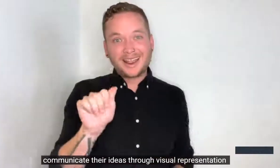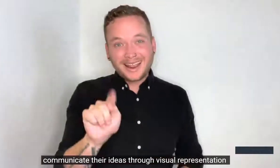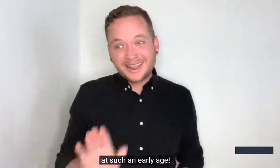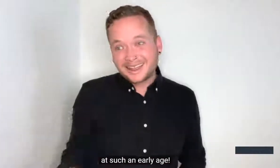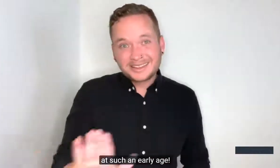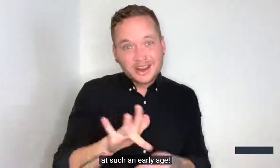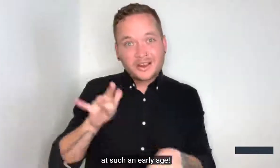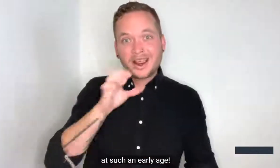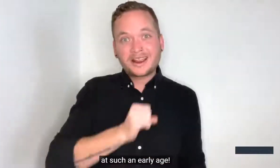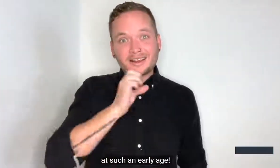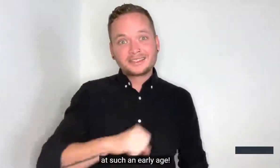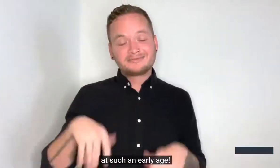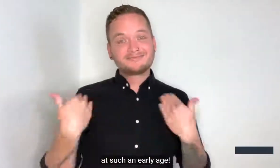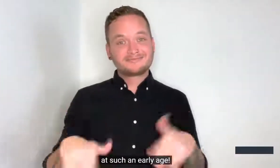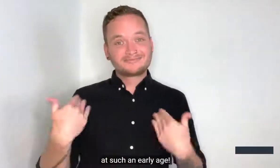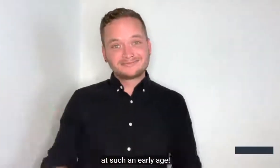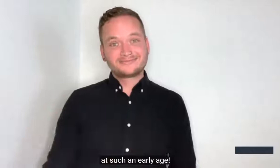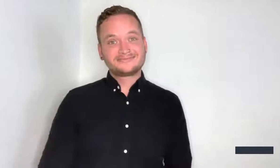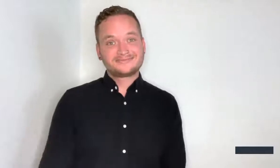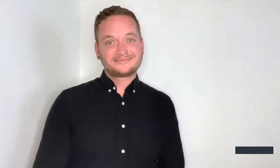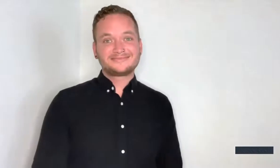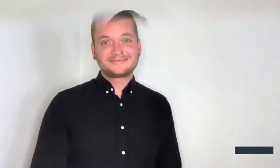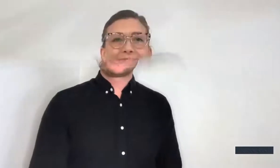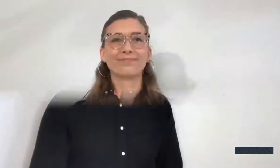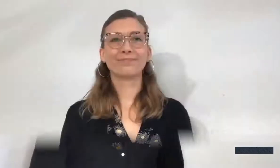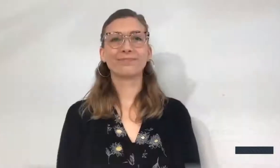through visual representations at such an early age.